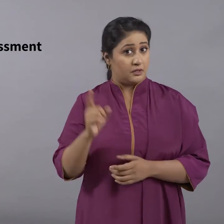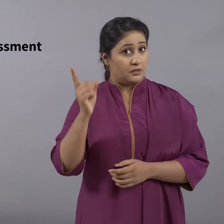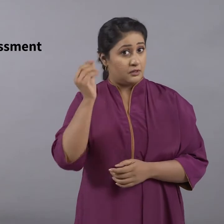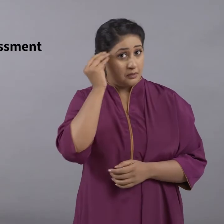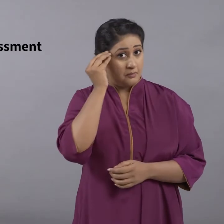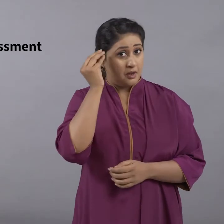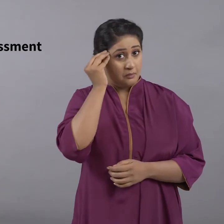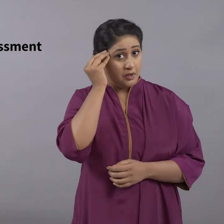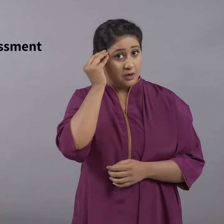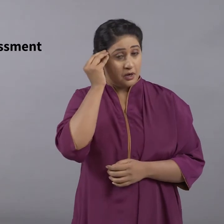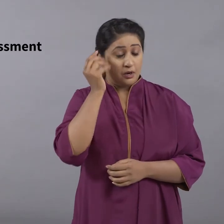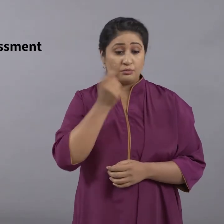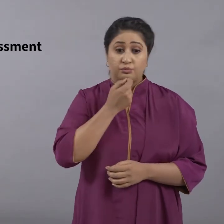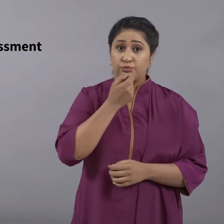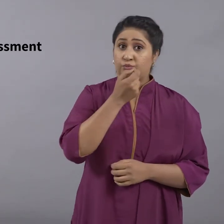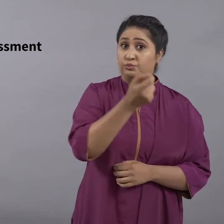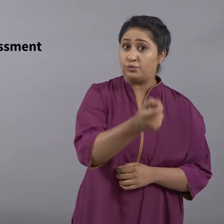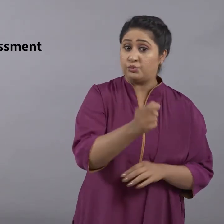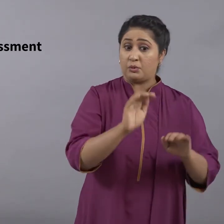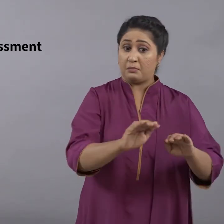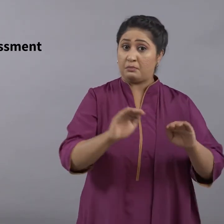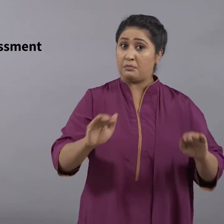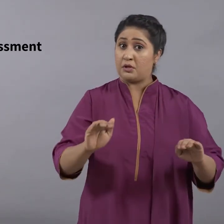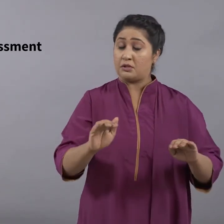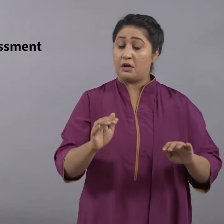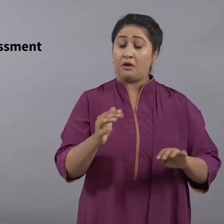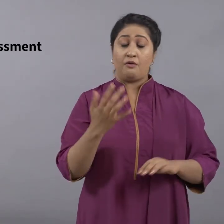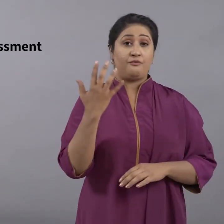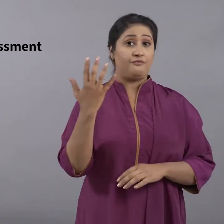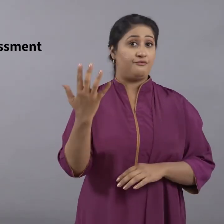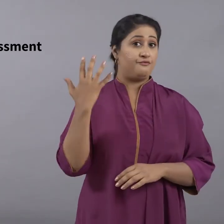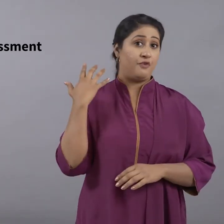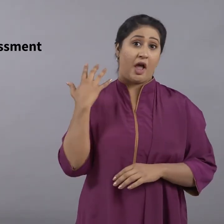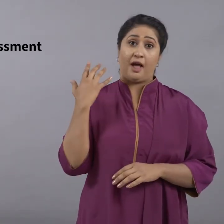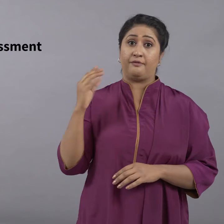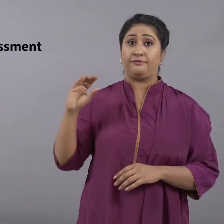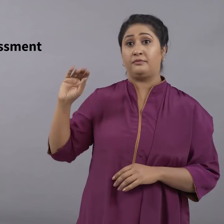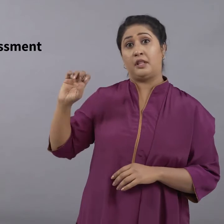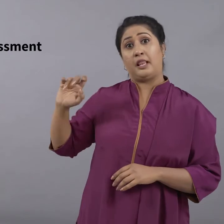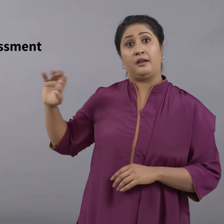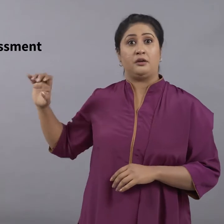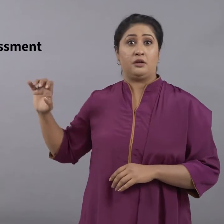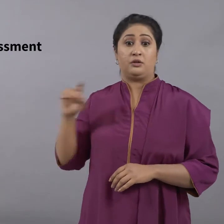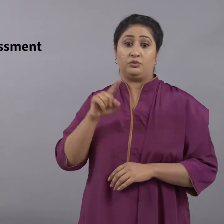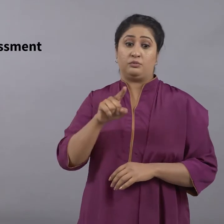Remember to ask only 5 alphabets so you are able to assess correctly.